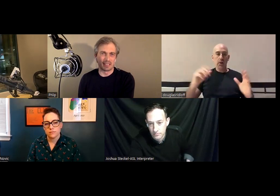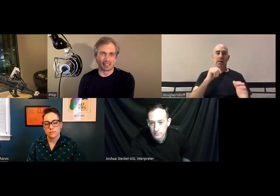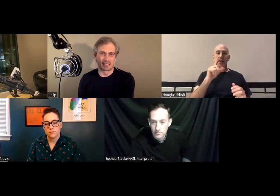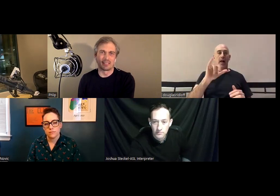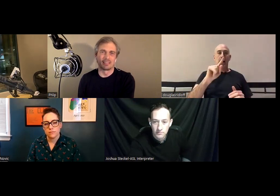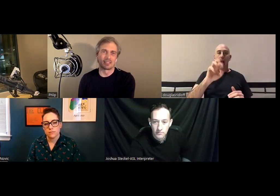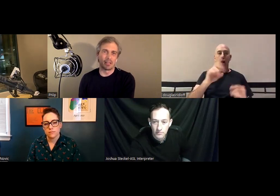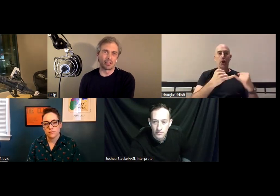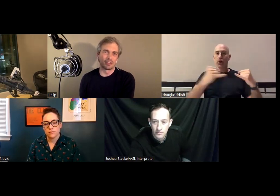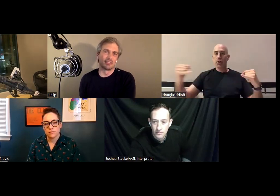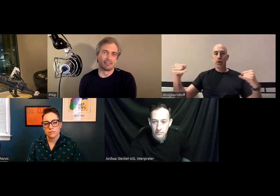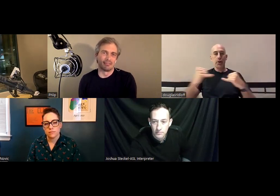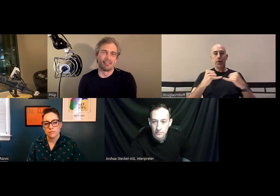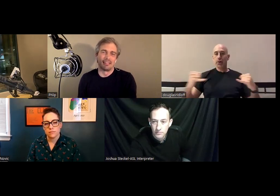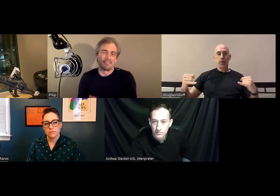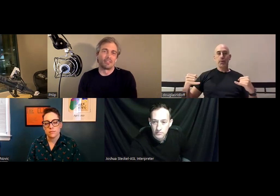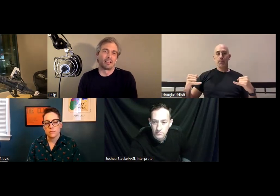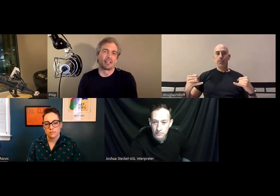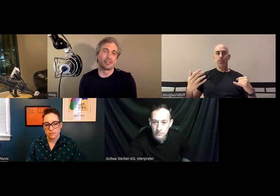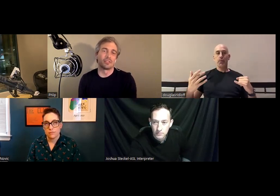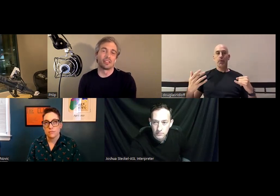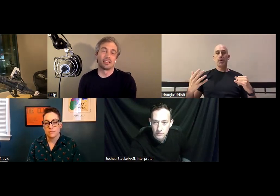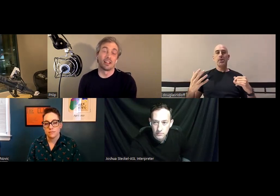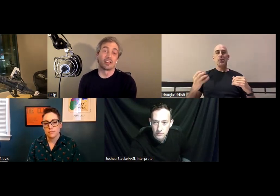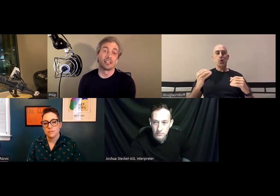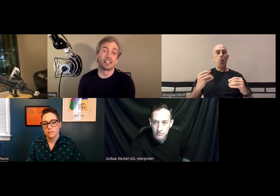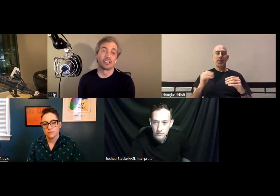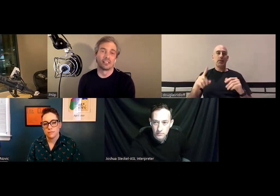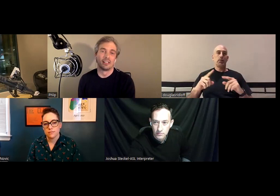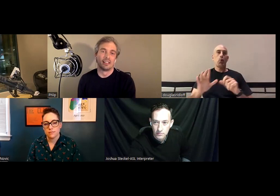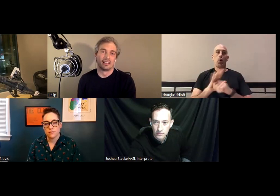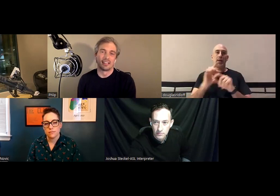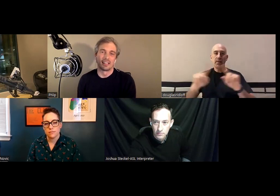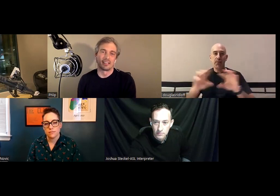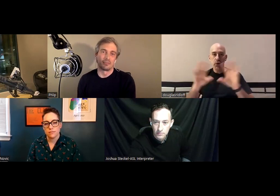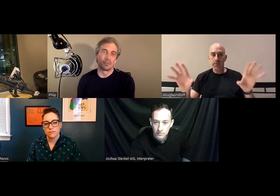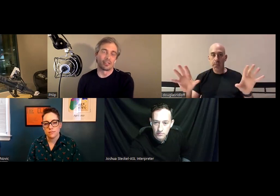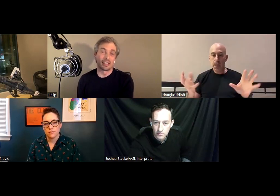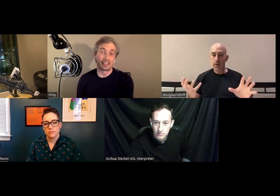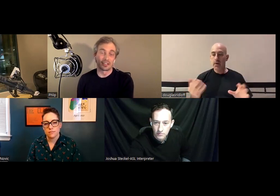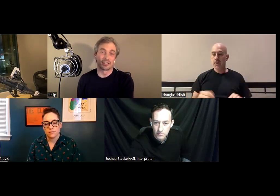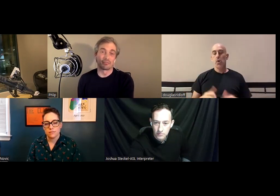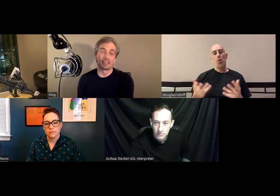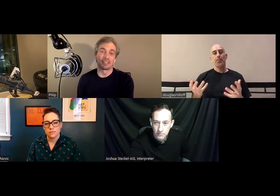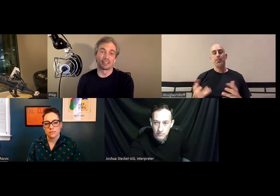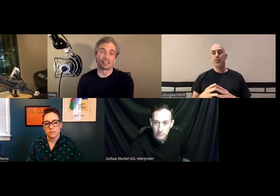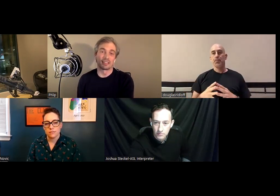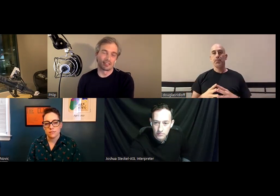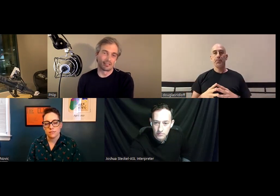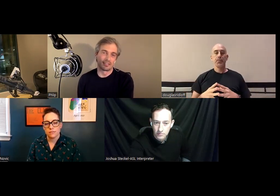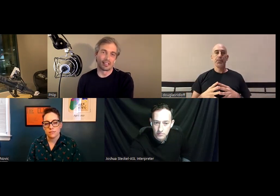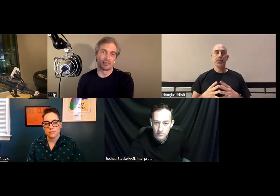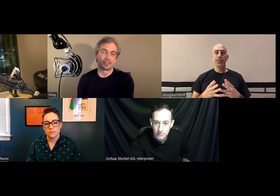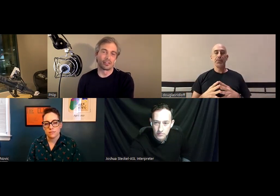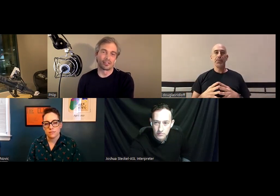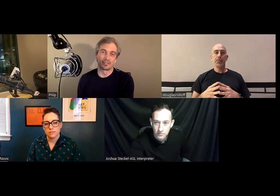of space, and the spatial use is non-linear, whereas English, as it's written, is a